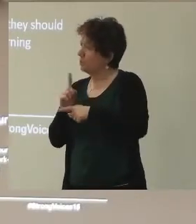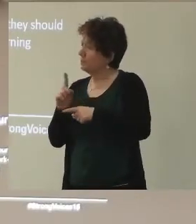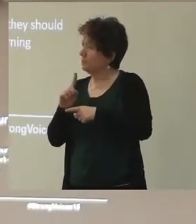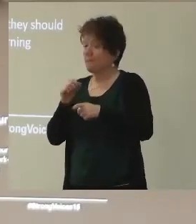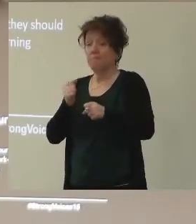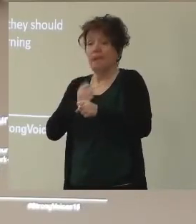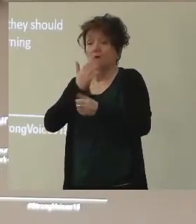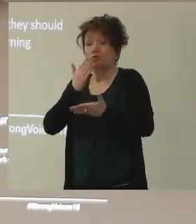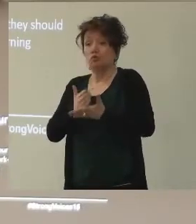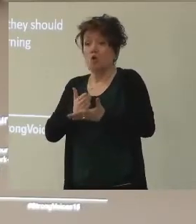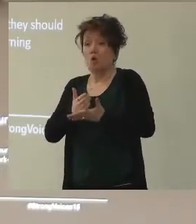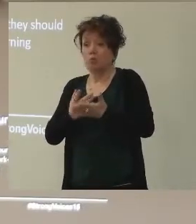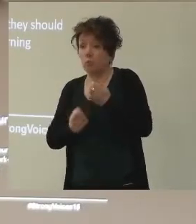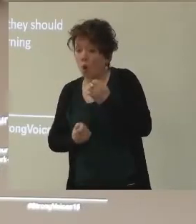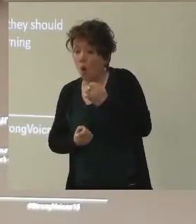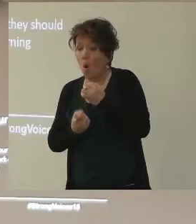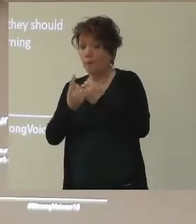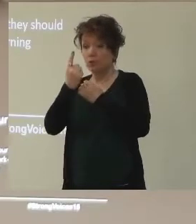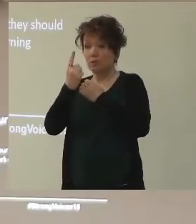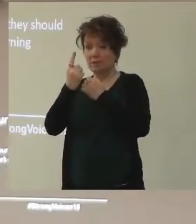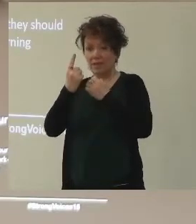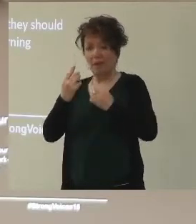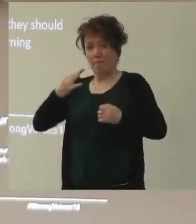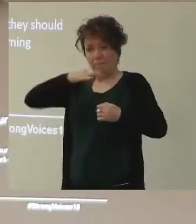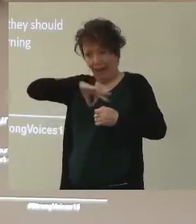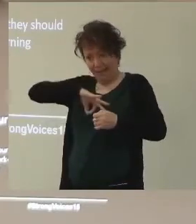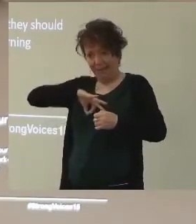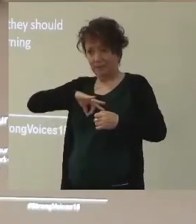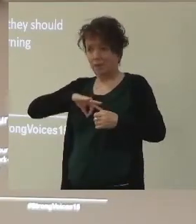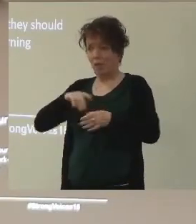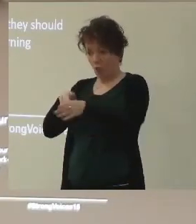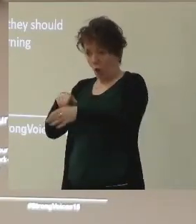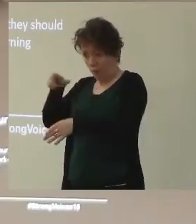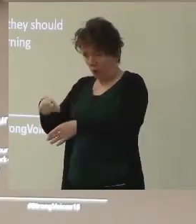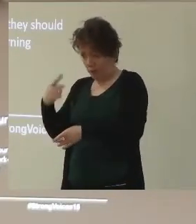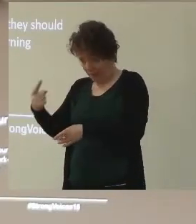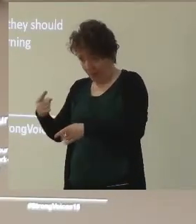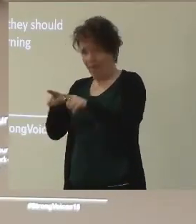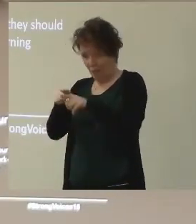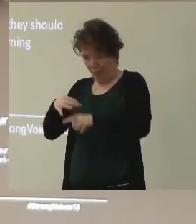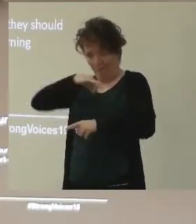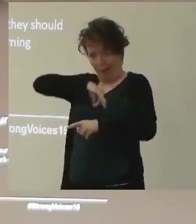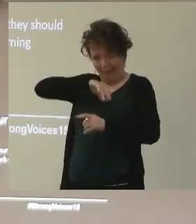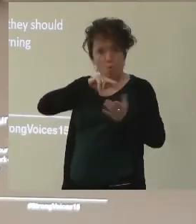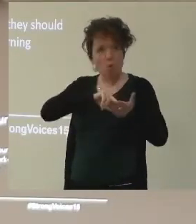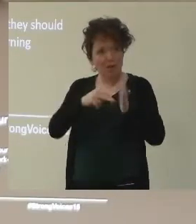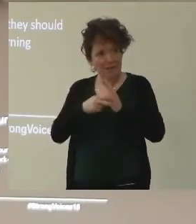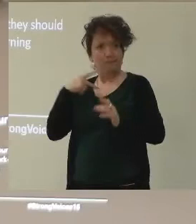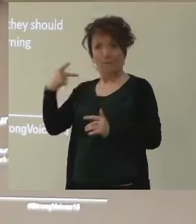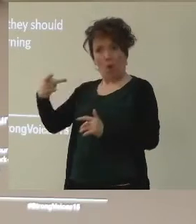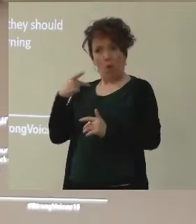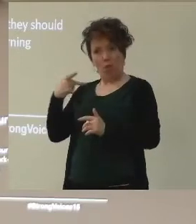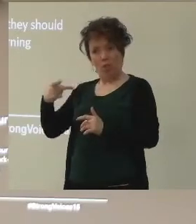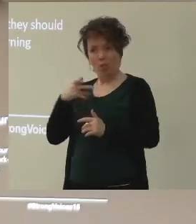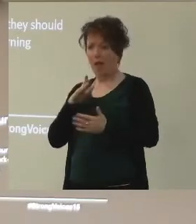the opportunity is mutually beneficial for both the organisation and the young people. But for us, making that role